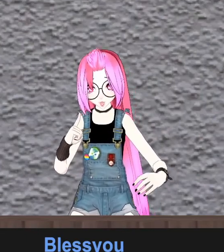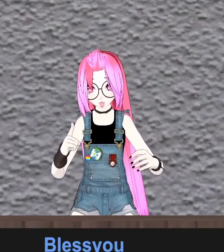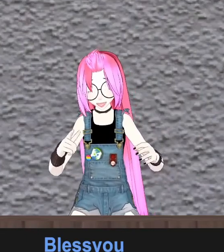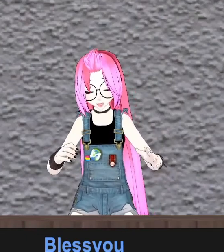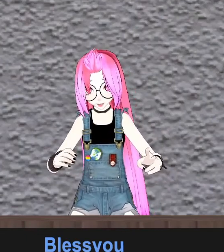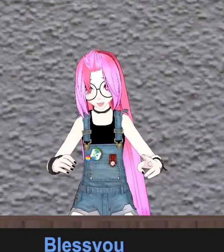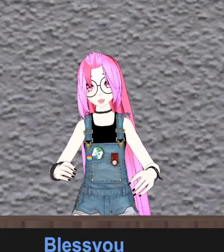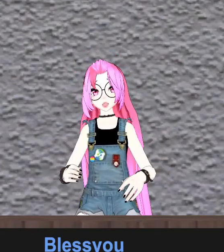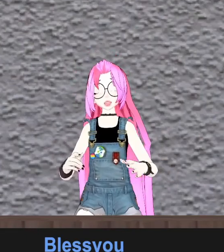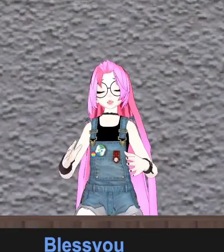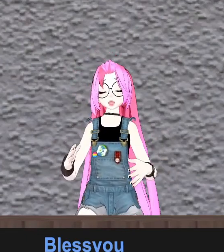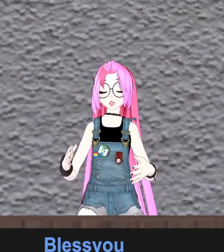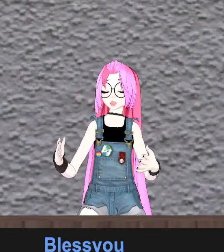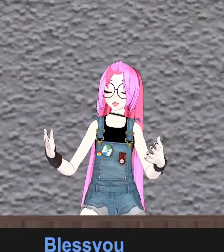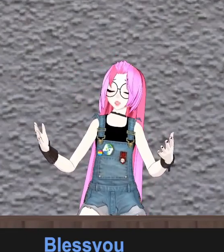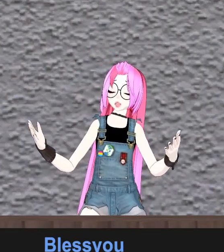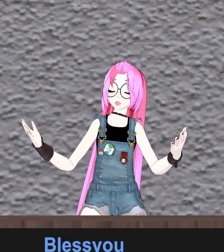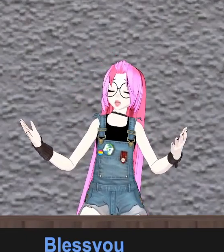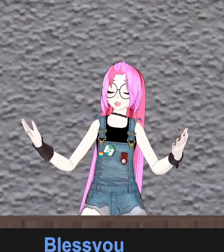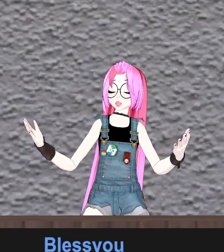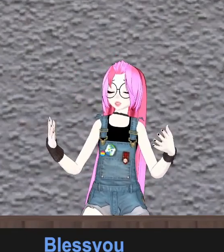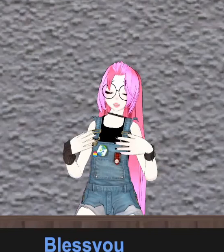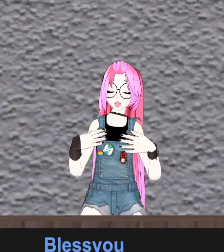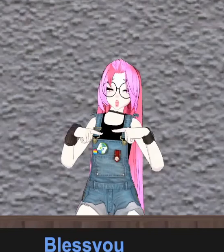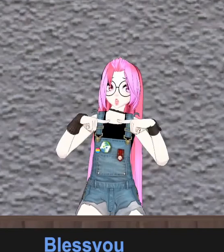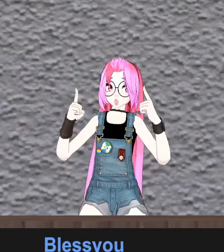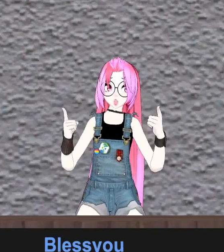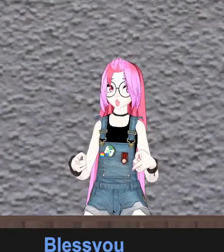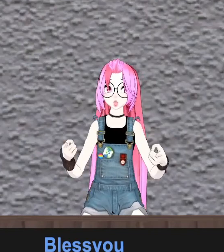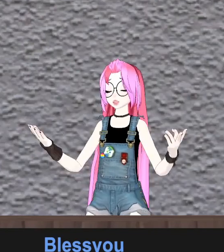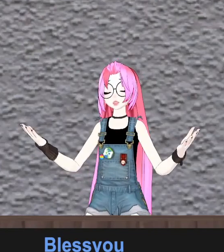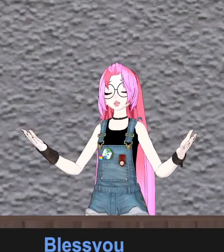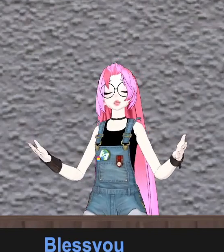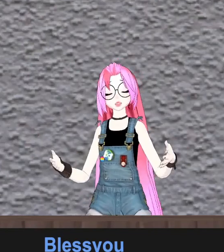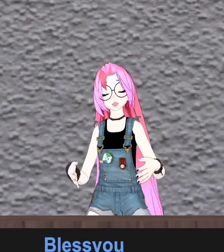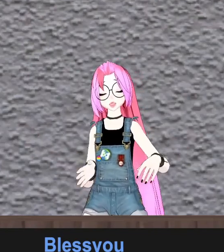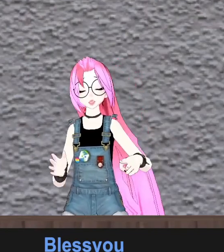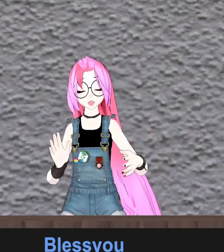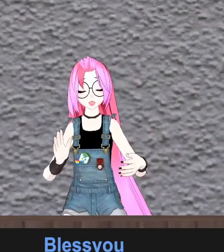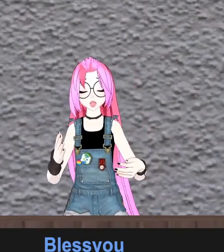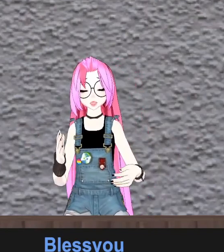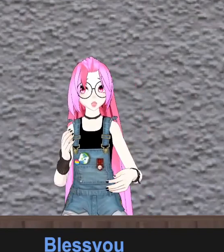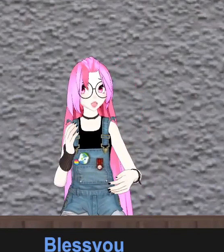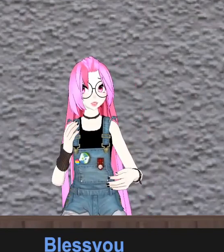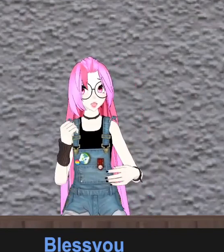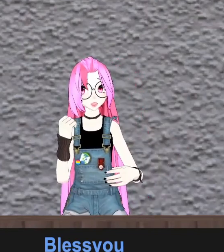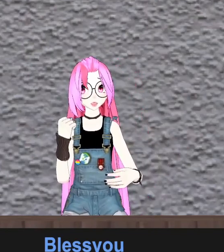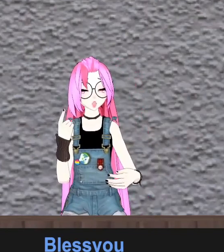I am here for you. Like, they're gonna look at you like, bro, like, I'm just trying to order at McDonald's. Like, you know, and also understand if they